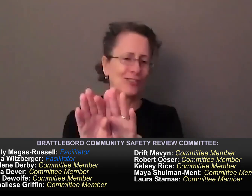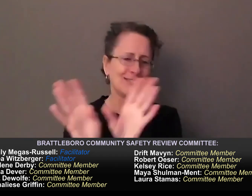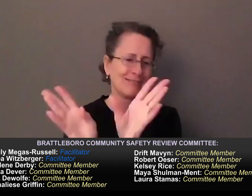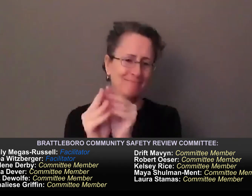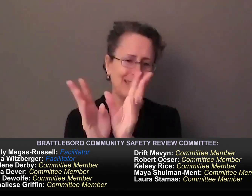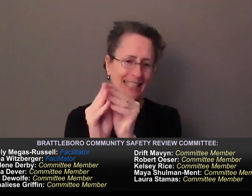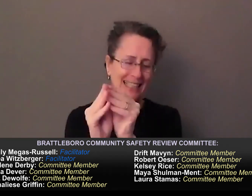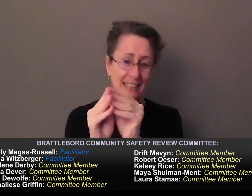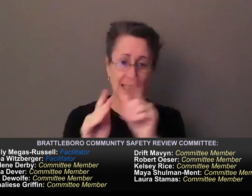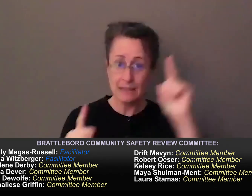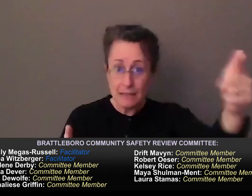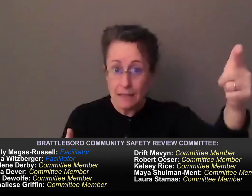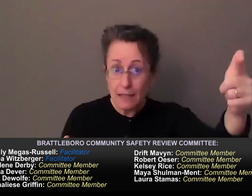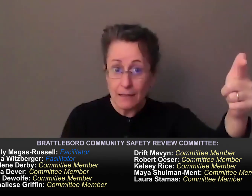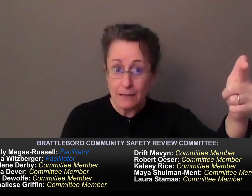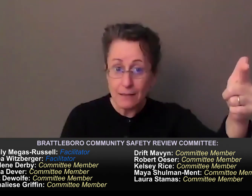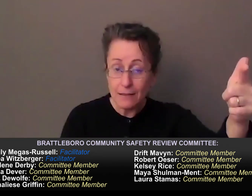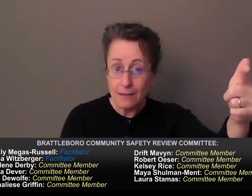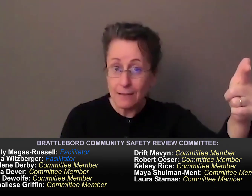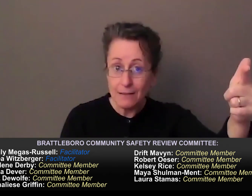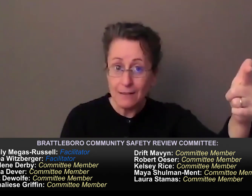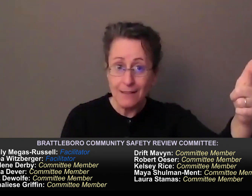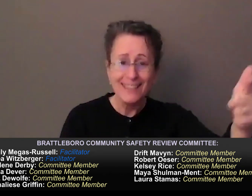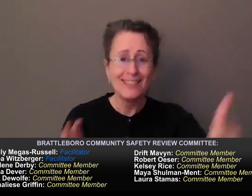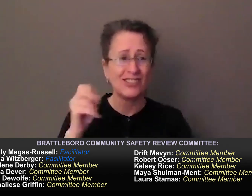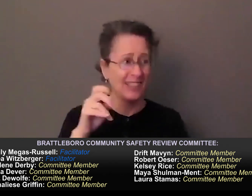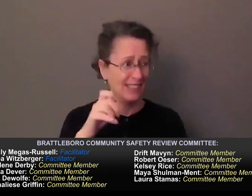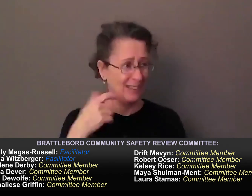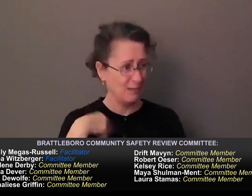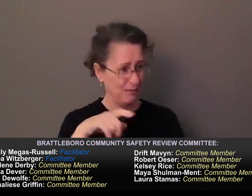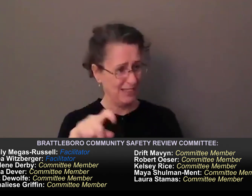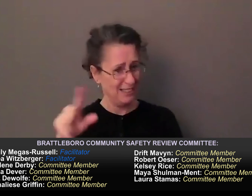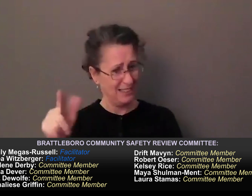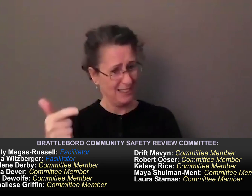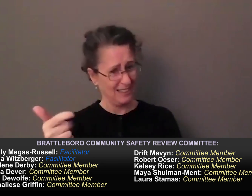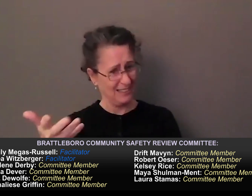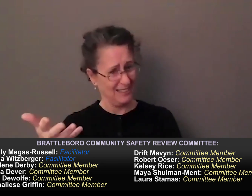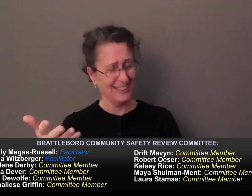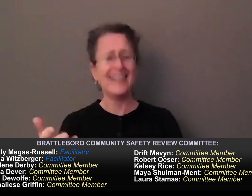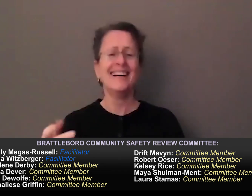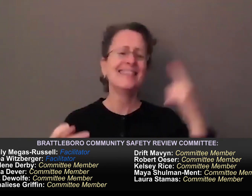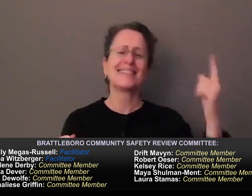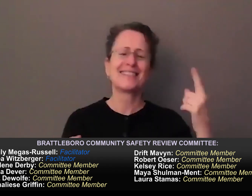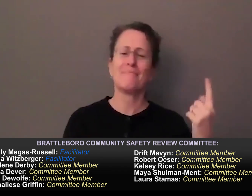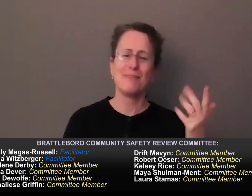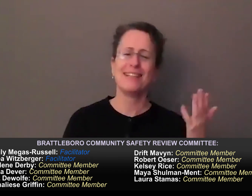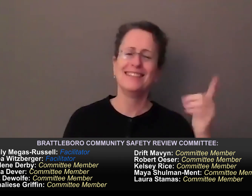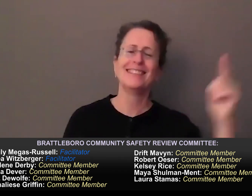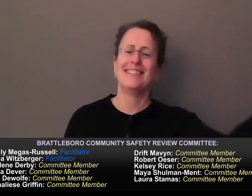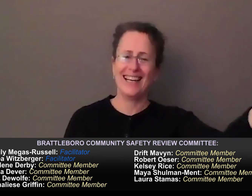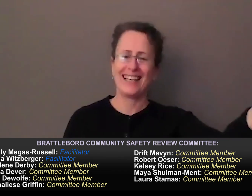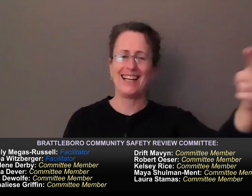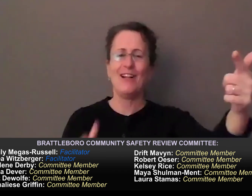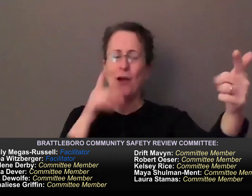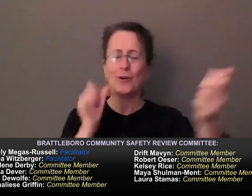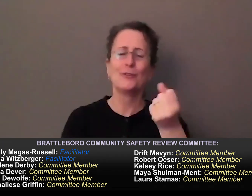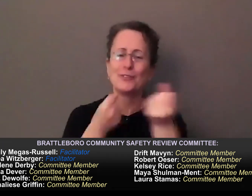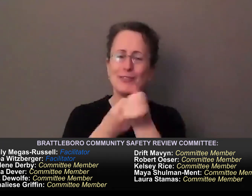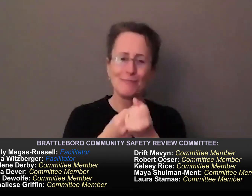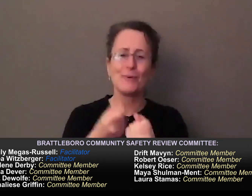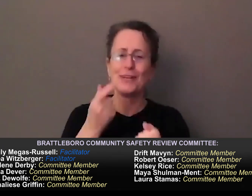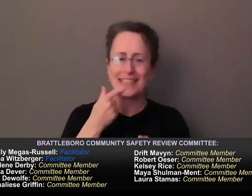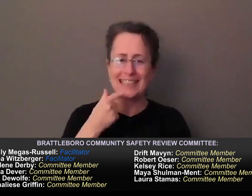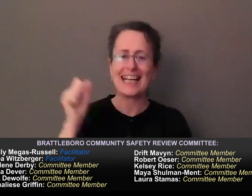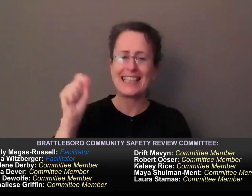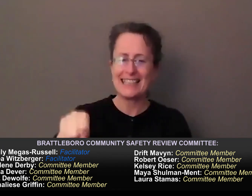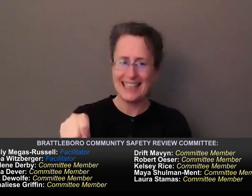I think we need a second. Do we? I second that motion. All in favor, thumbs up. Or say. Thank